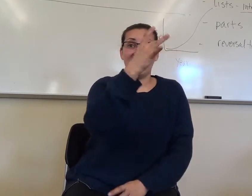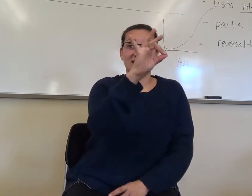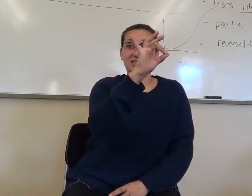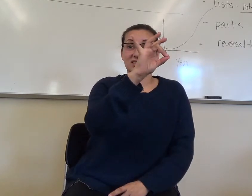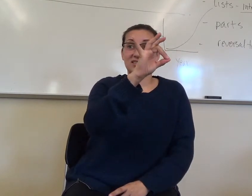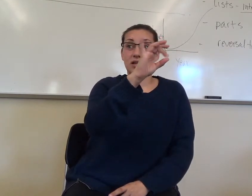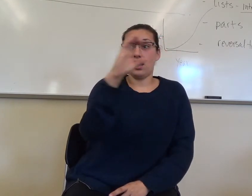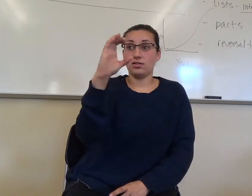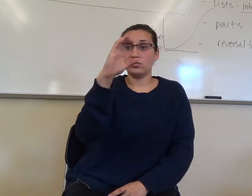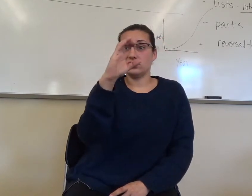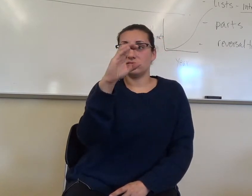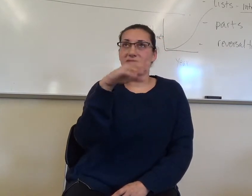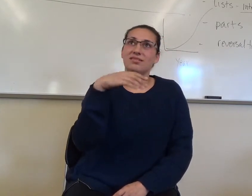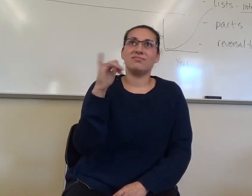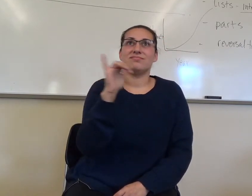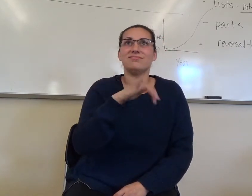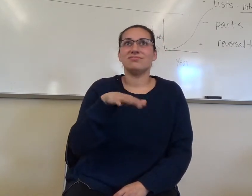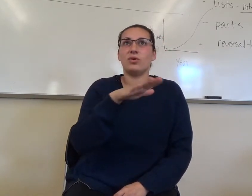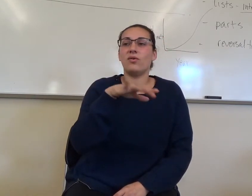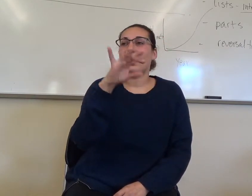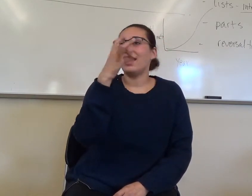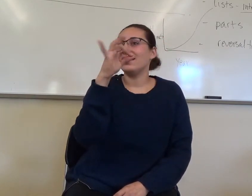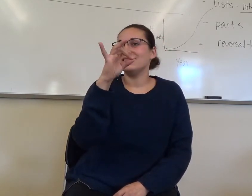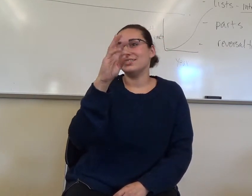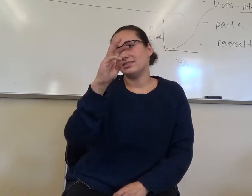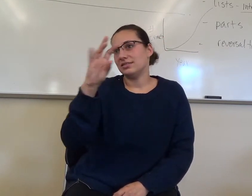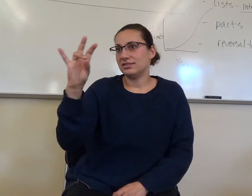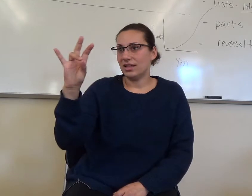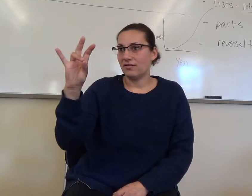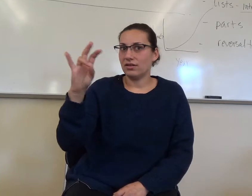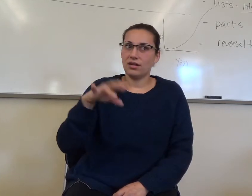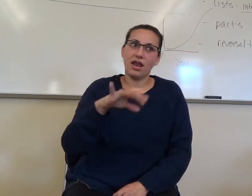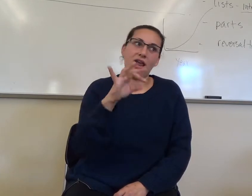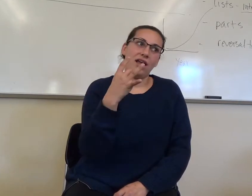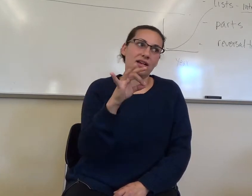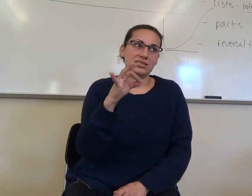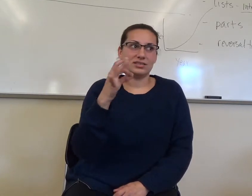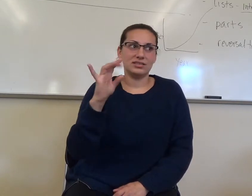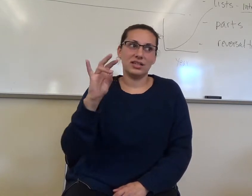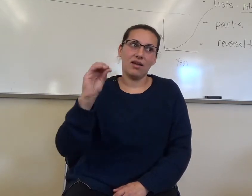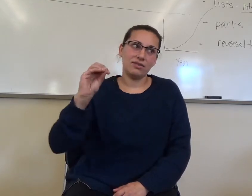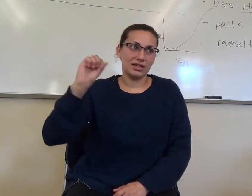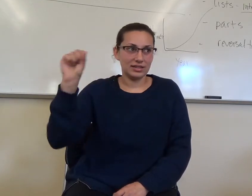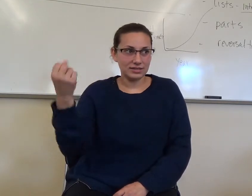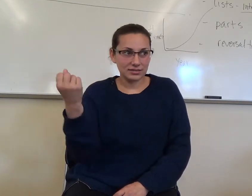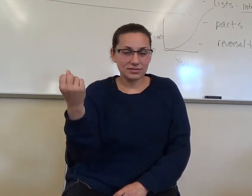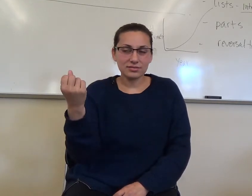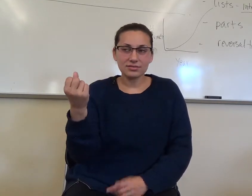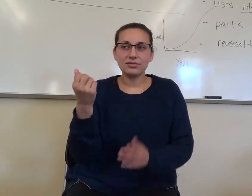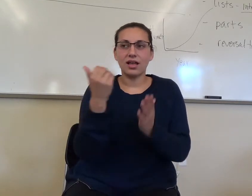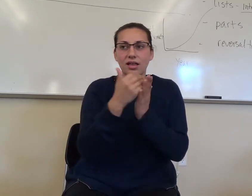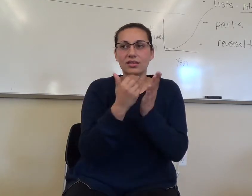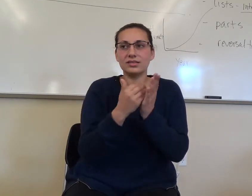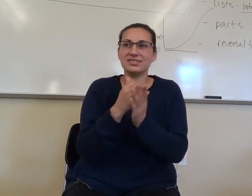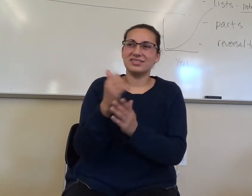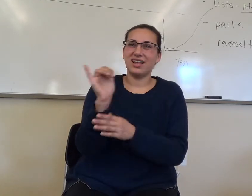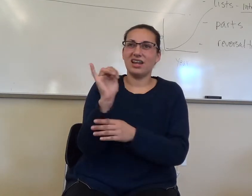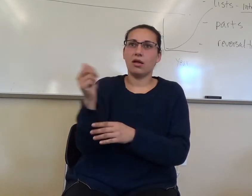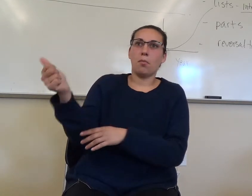1800s, 1867, late 1800s, 1870s. Yeah, it's one of those lists that kind of goes back and forth, but we're